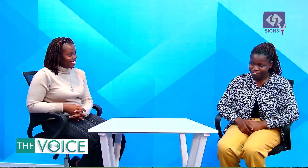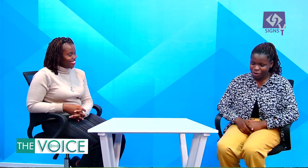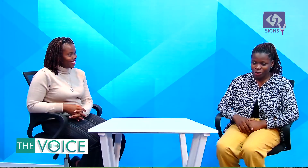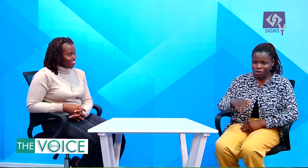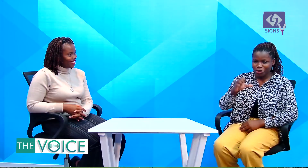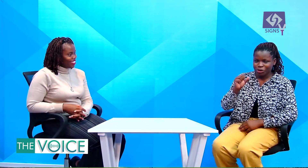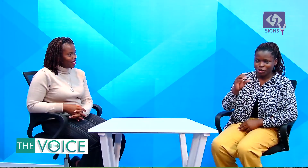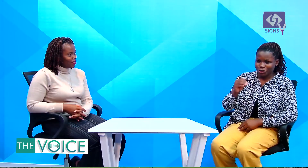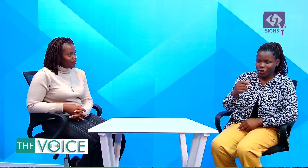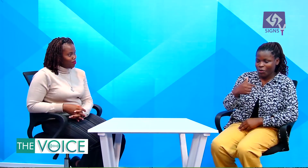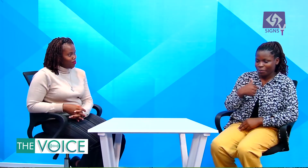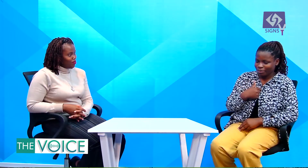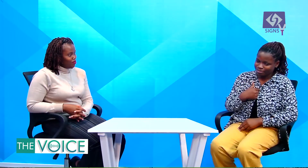question. So for me,